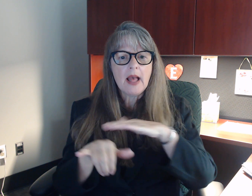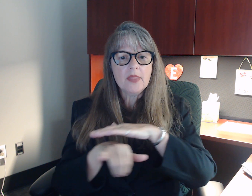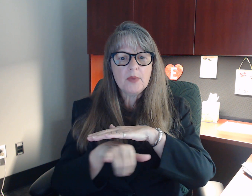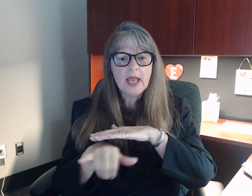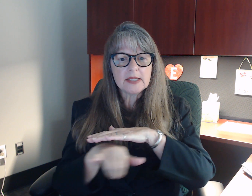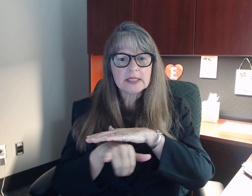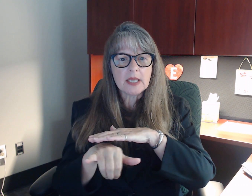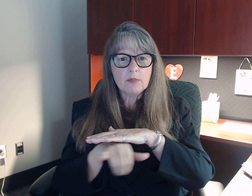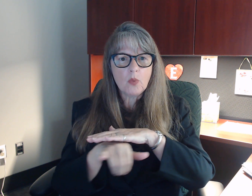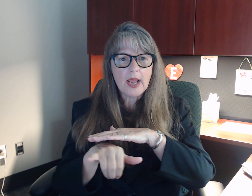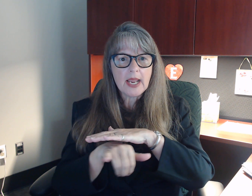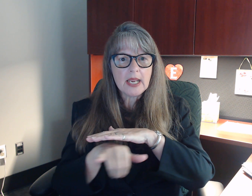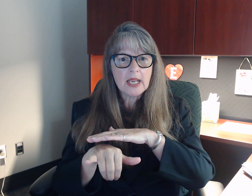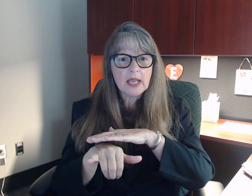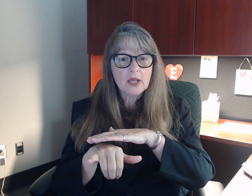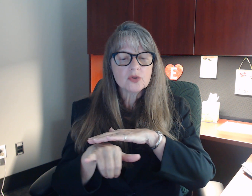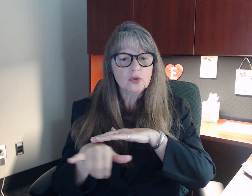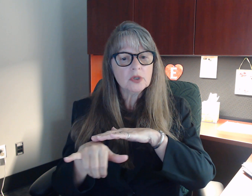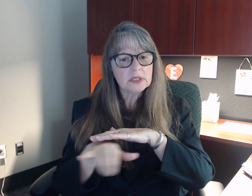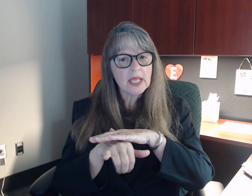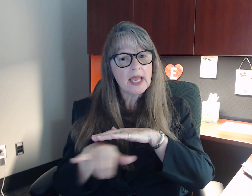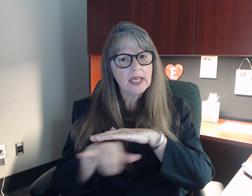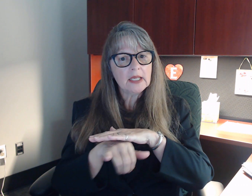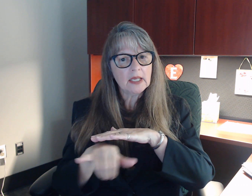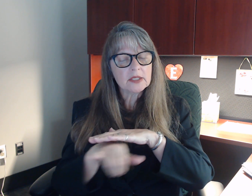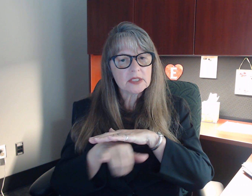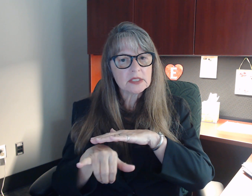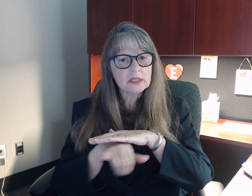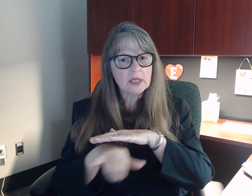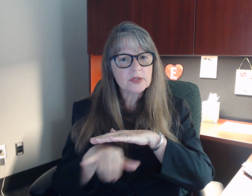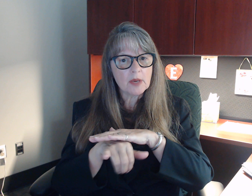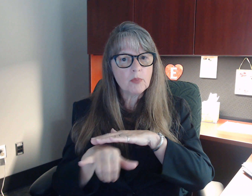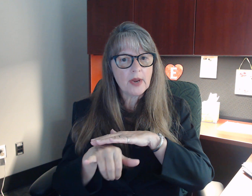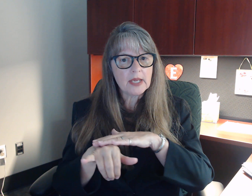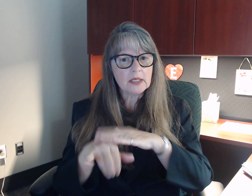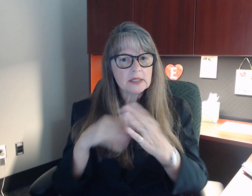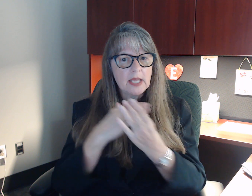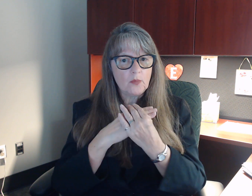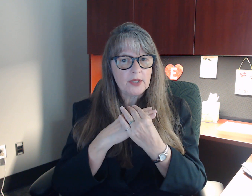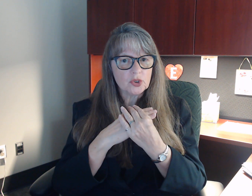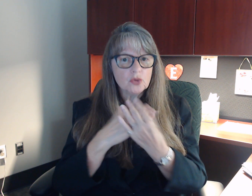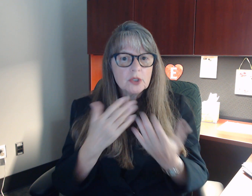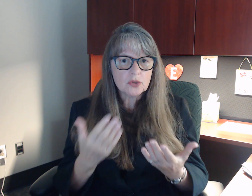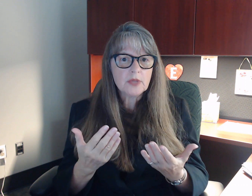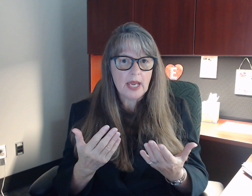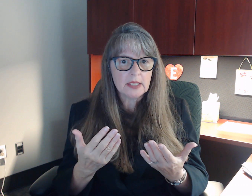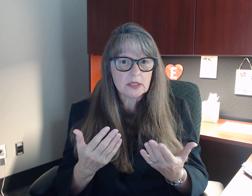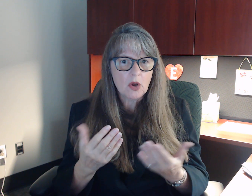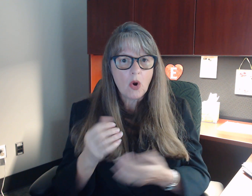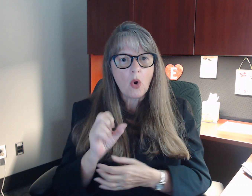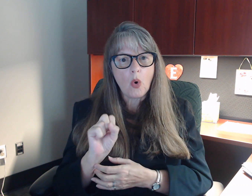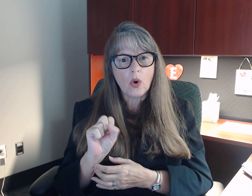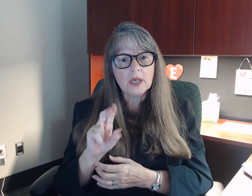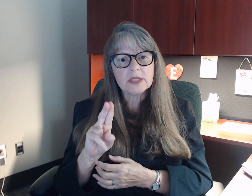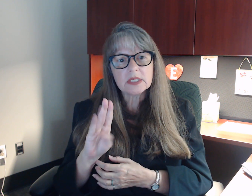then we had Subway. So you could say a Subway sandwich. You could do that. Or a